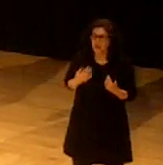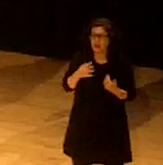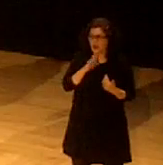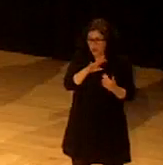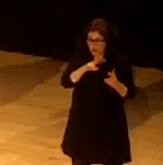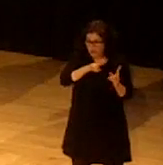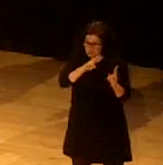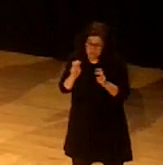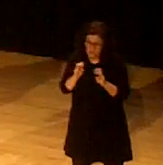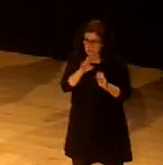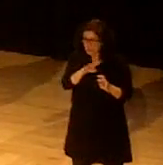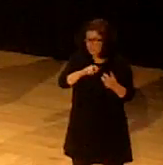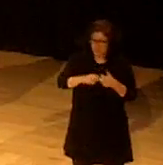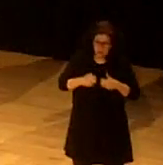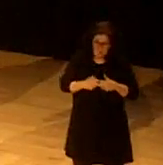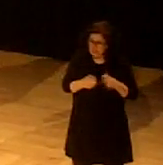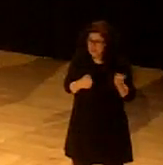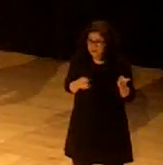that it's her issue,